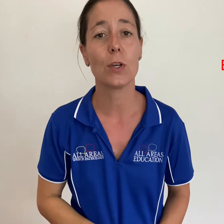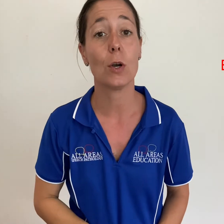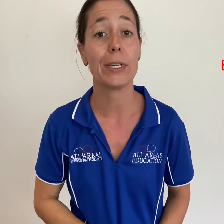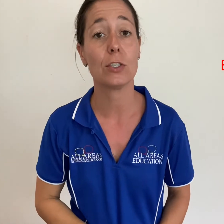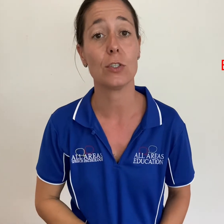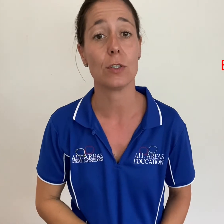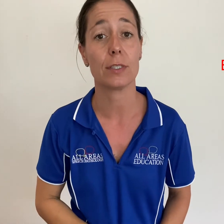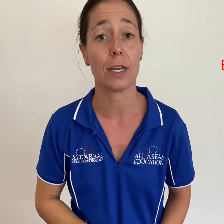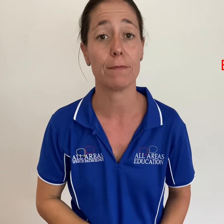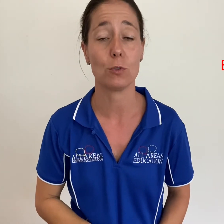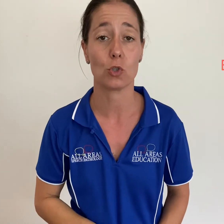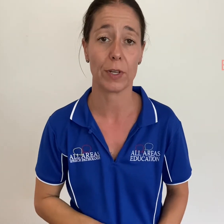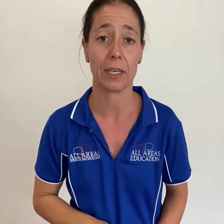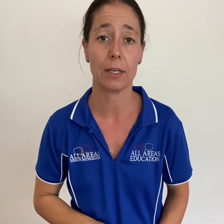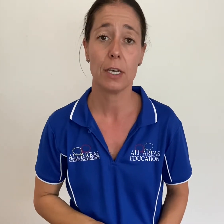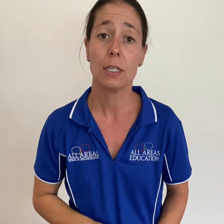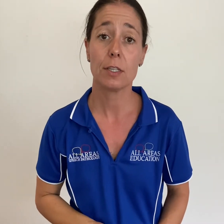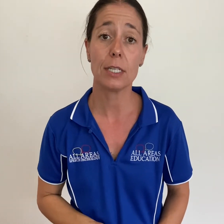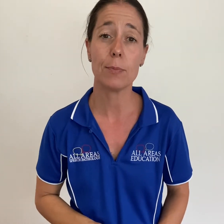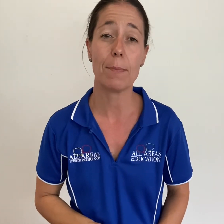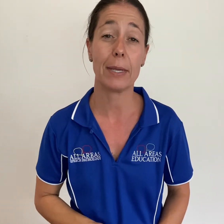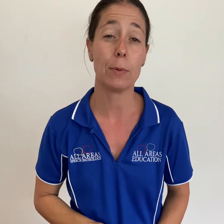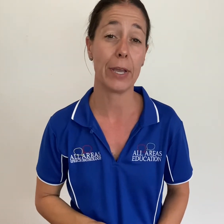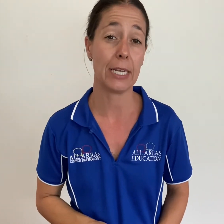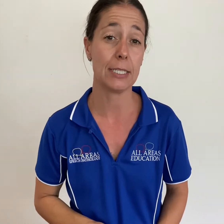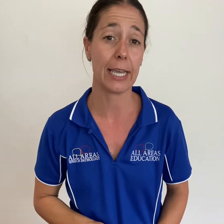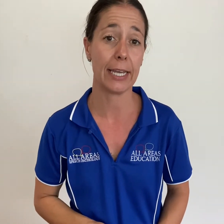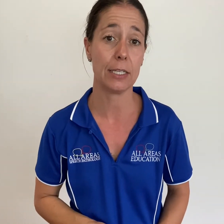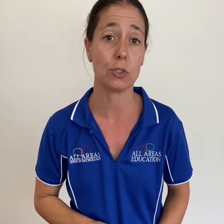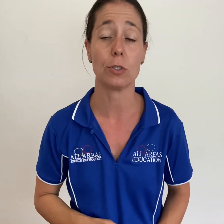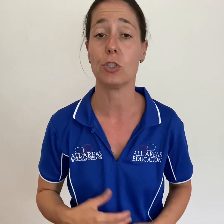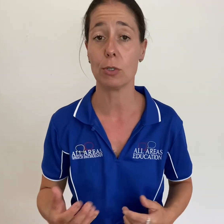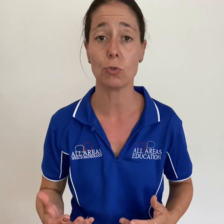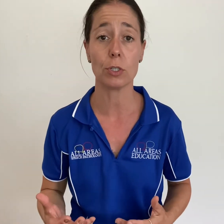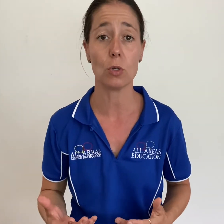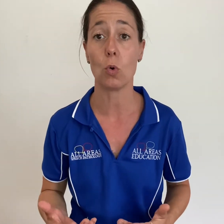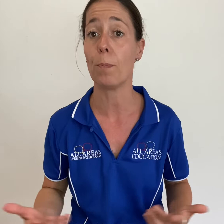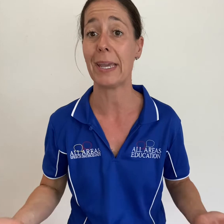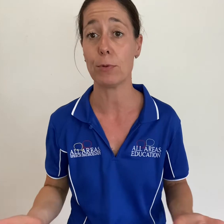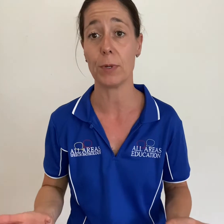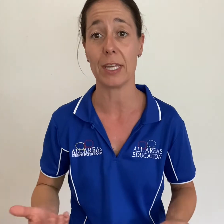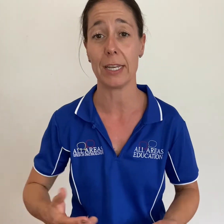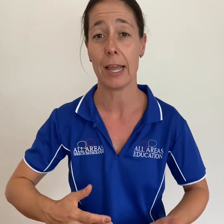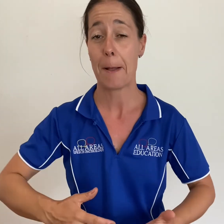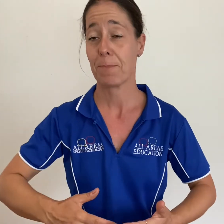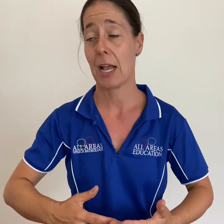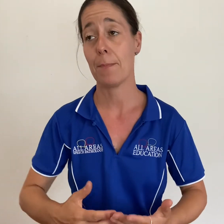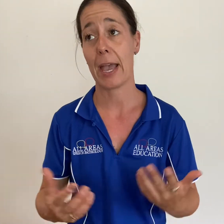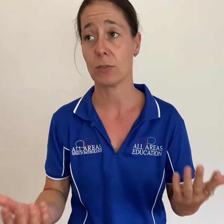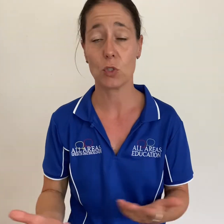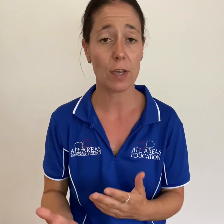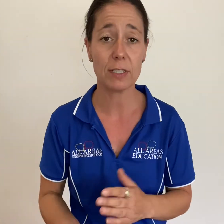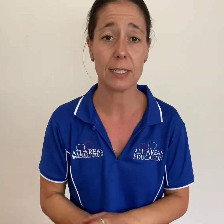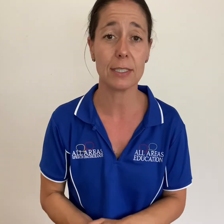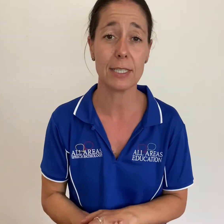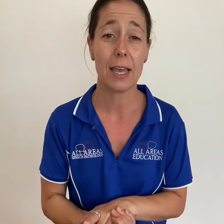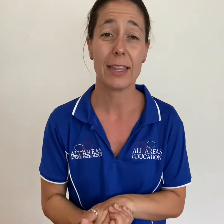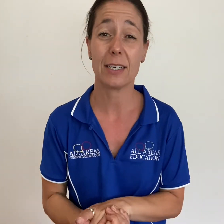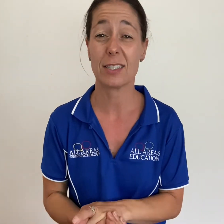going to do the sign for drink. So this might be when we're indicating to children or people within our services that it's time